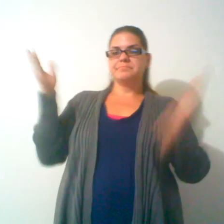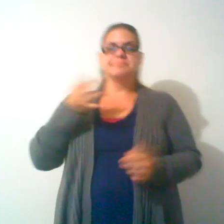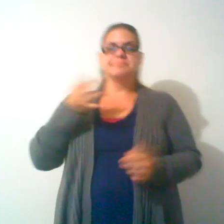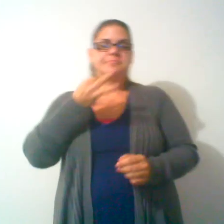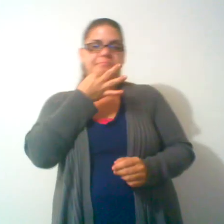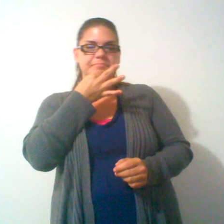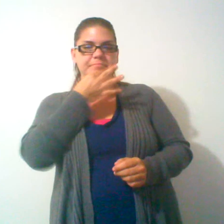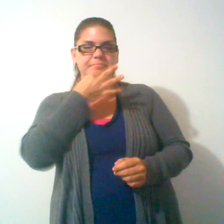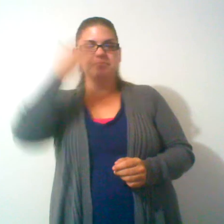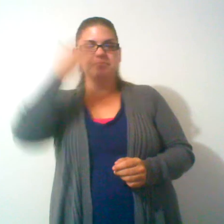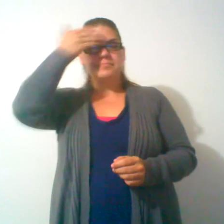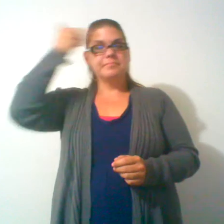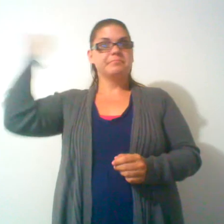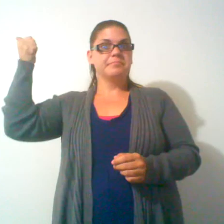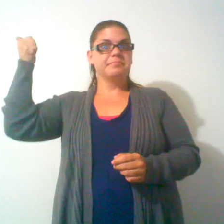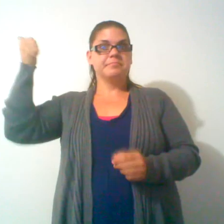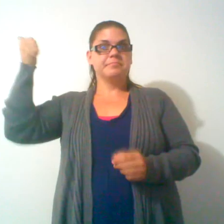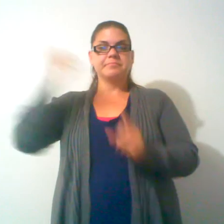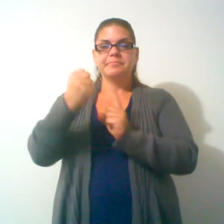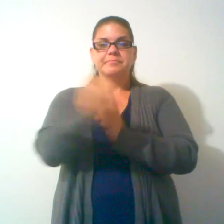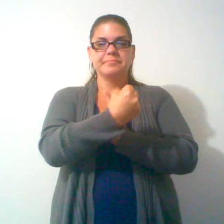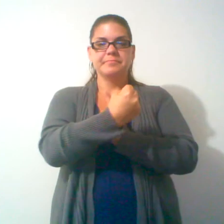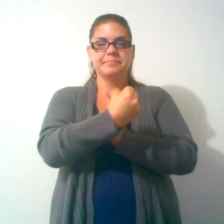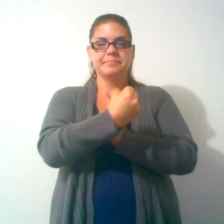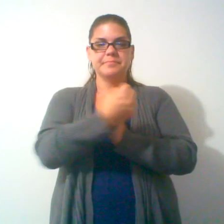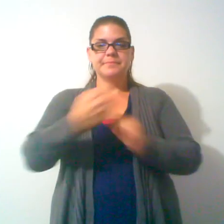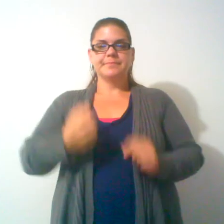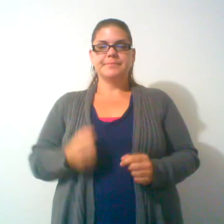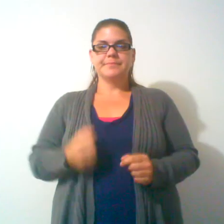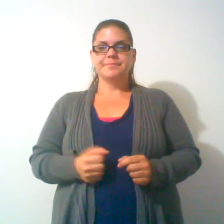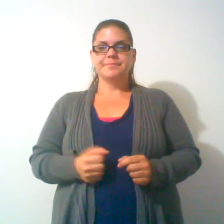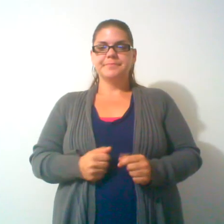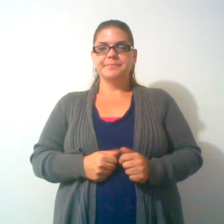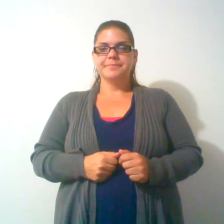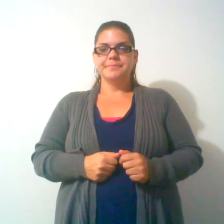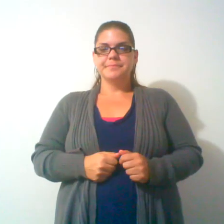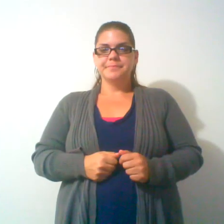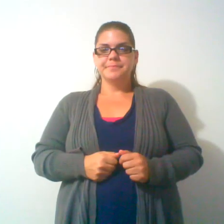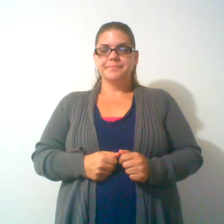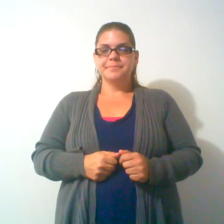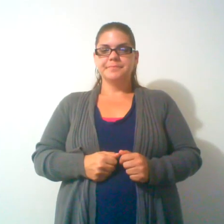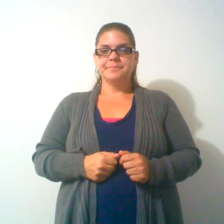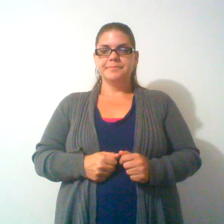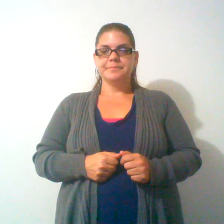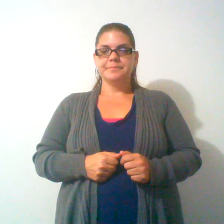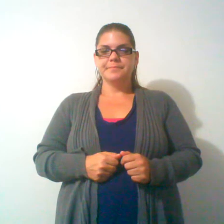accident from a passing motorist who happened to be driving